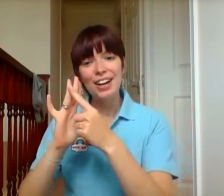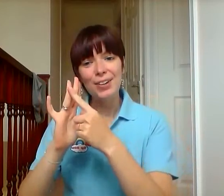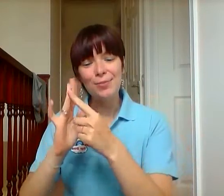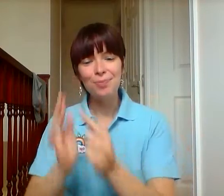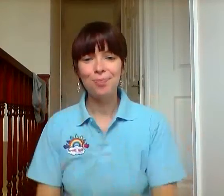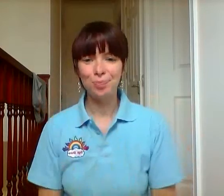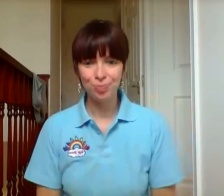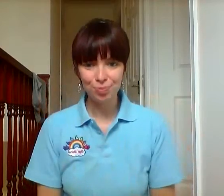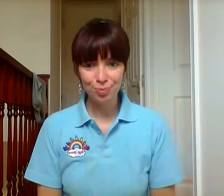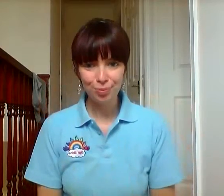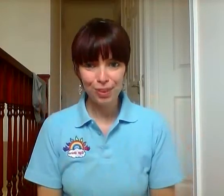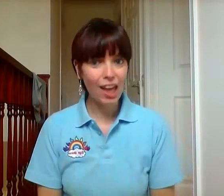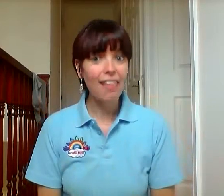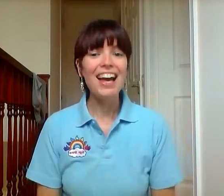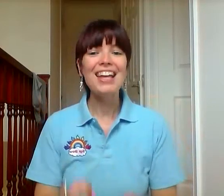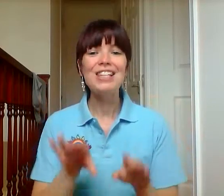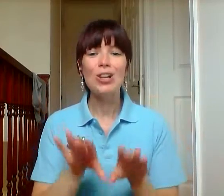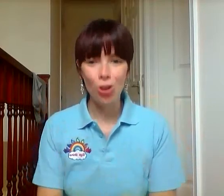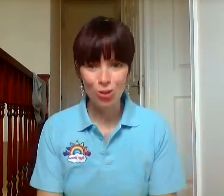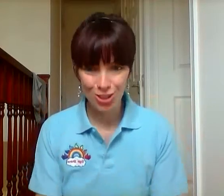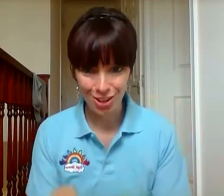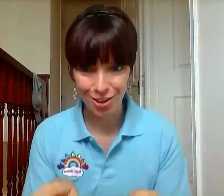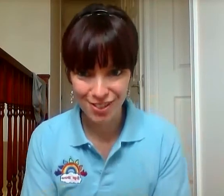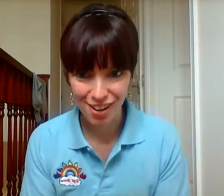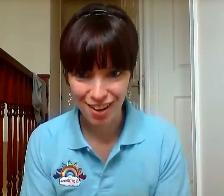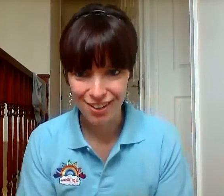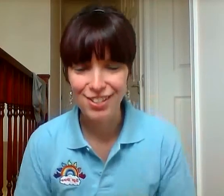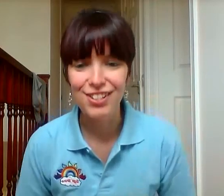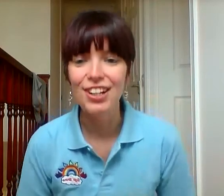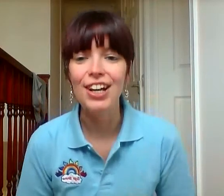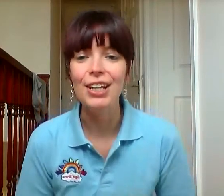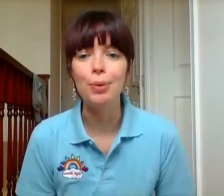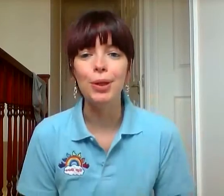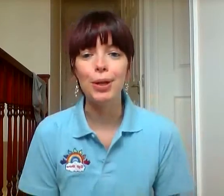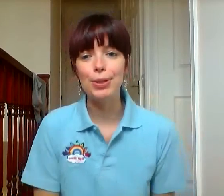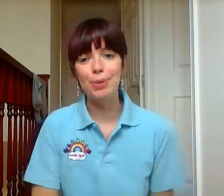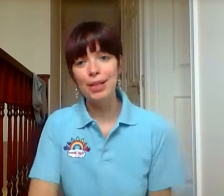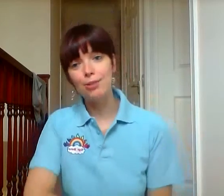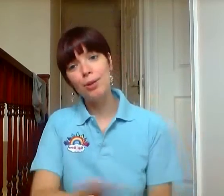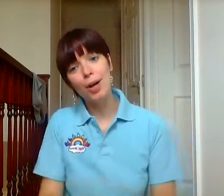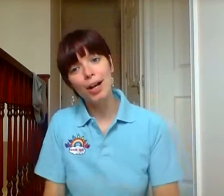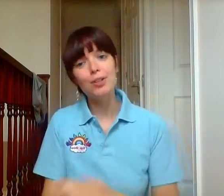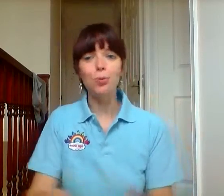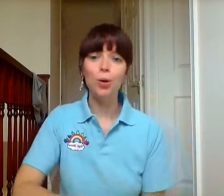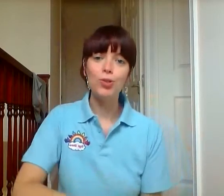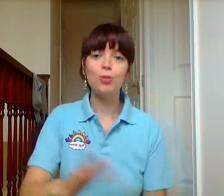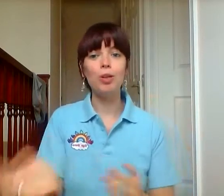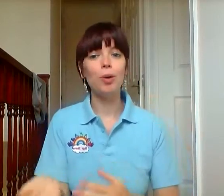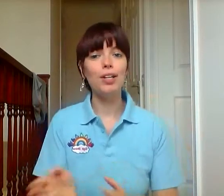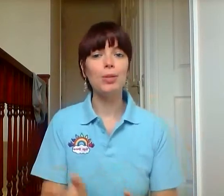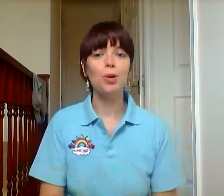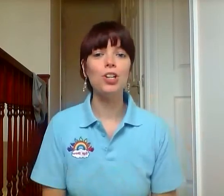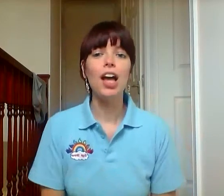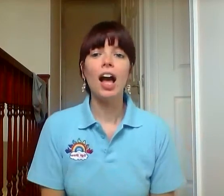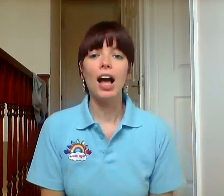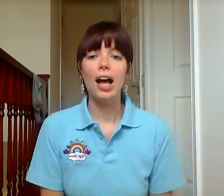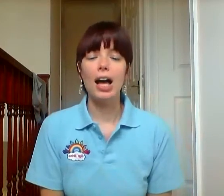E-I-E-I-O. That is a lot of signs to learn in one go, so please rewind, watch, rewind and watch.